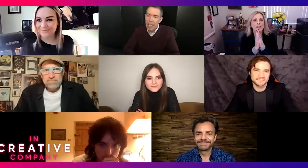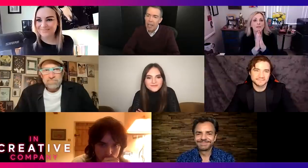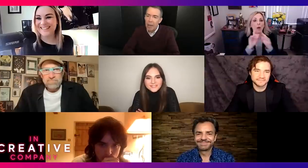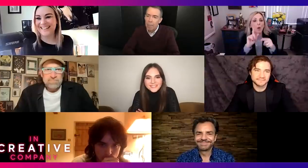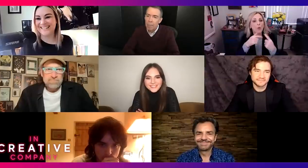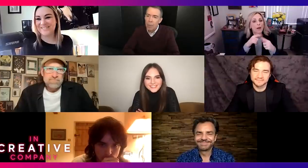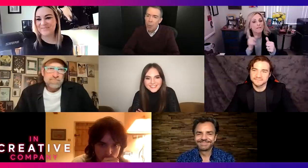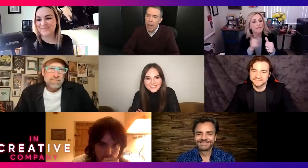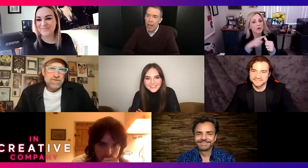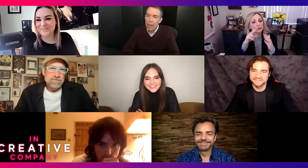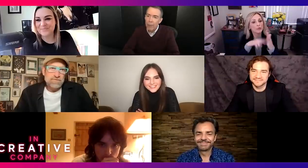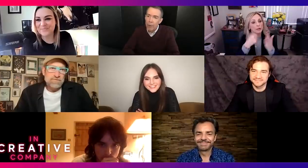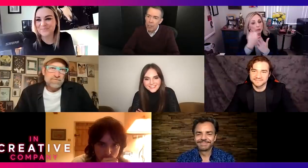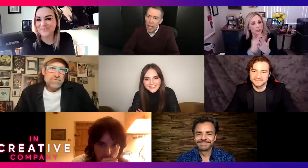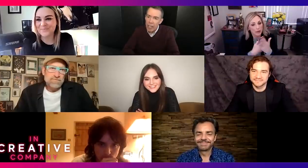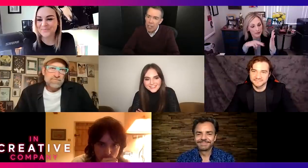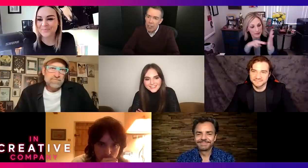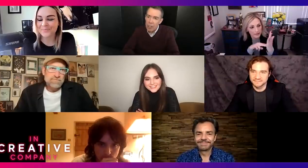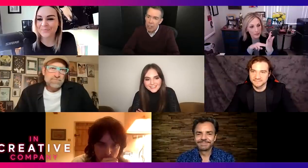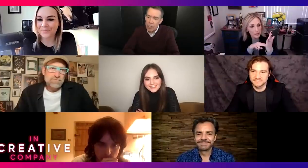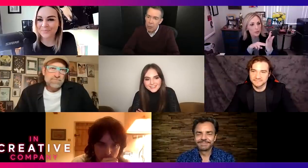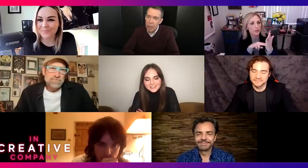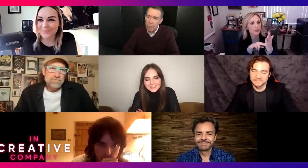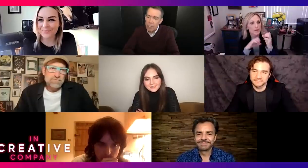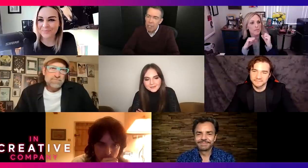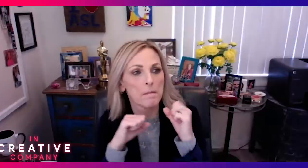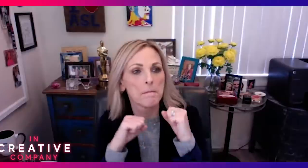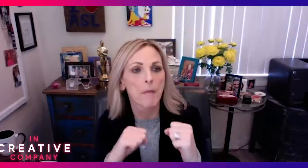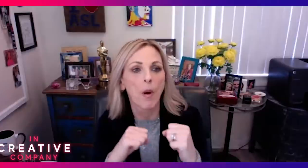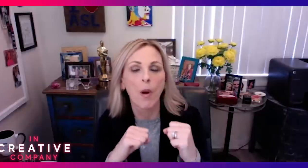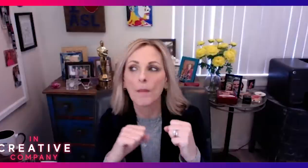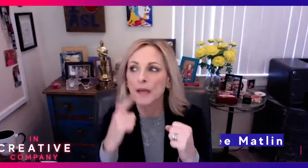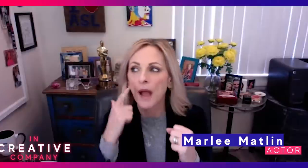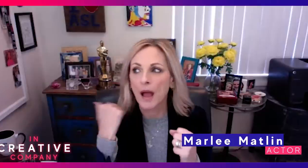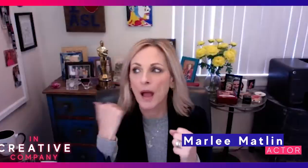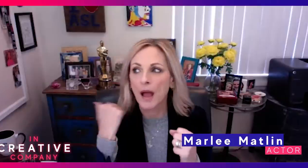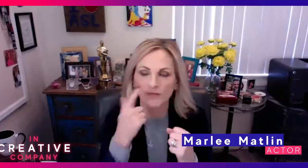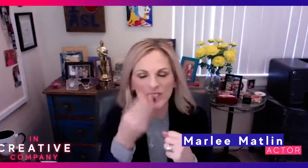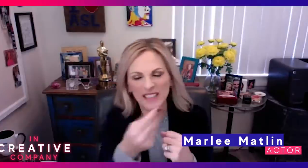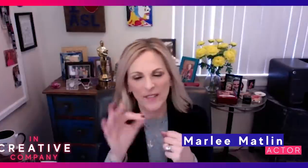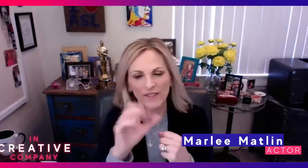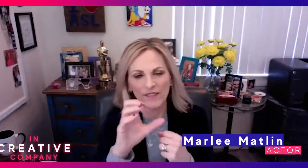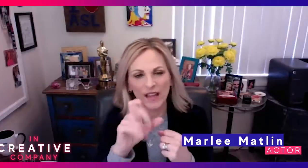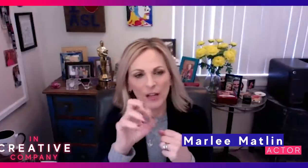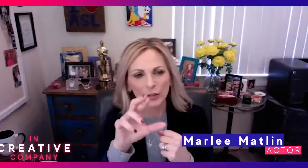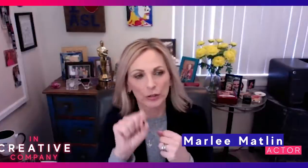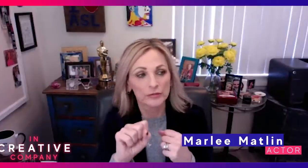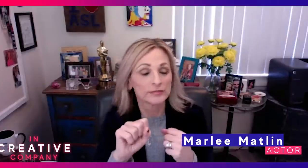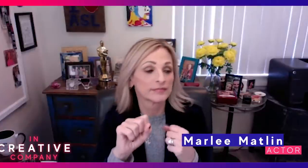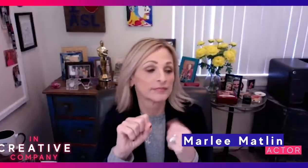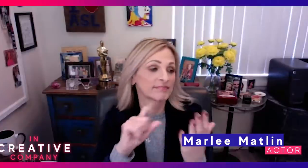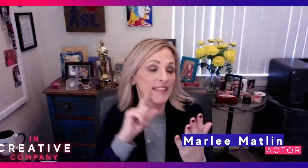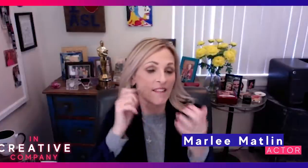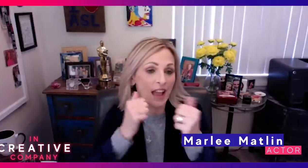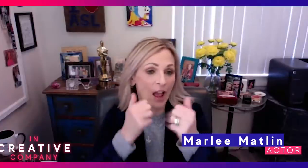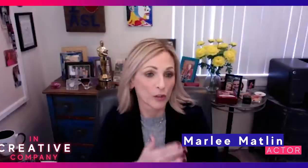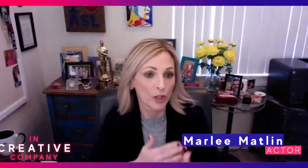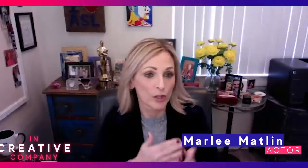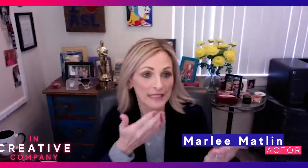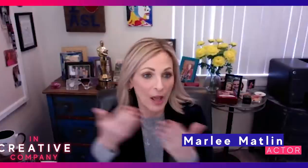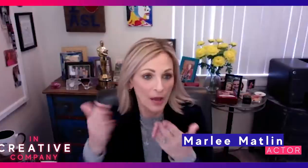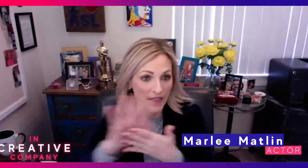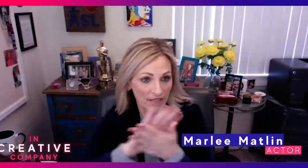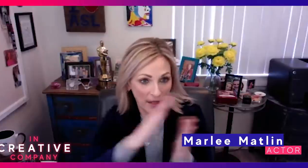today. When I first had a chance to look at the script, and I was jazzed for several reasons. The fact